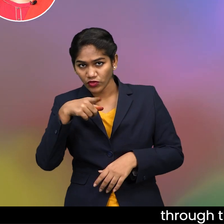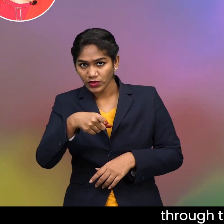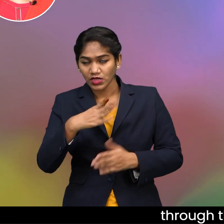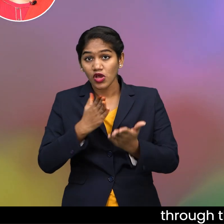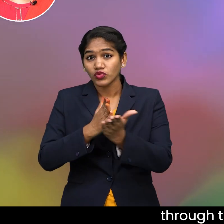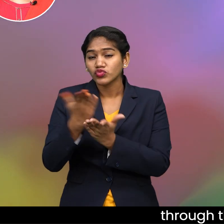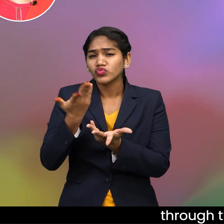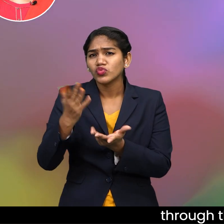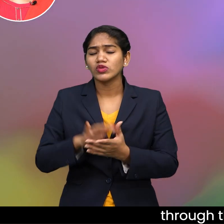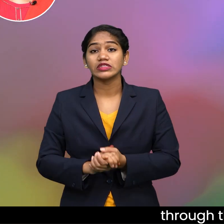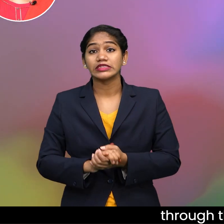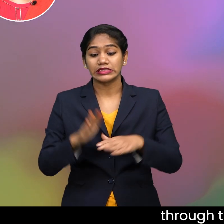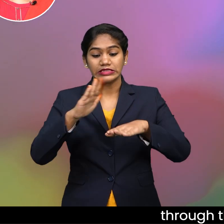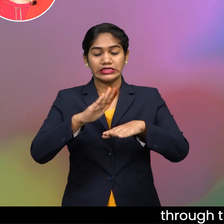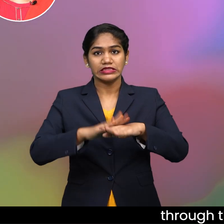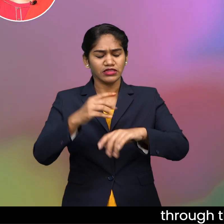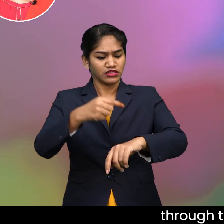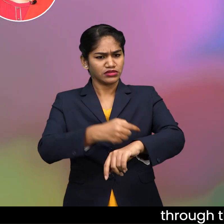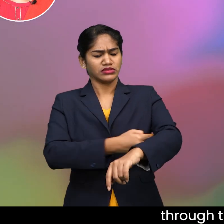through the sense organs